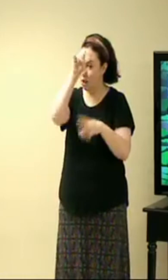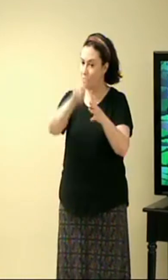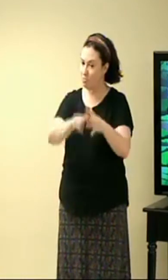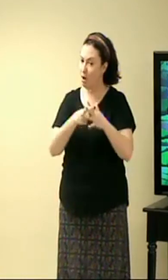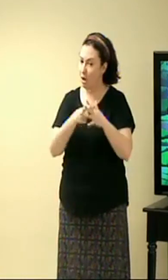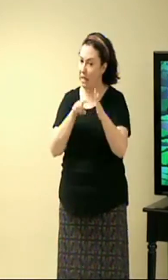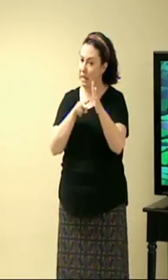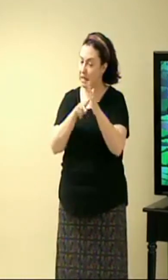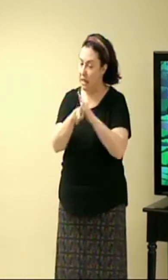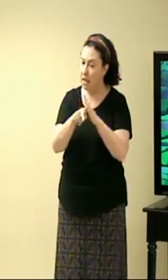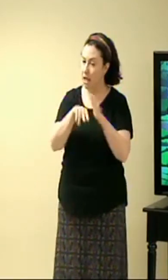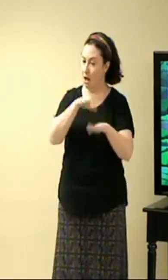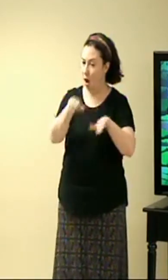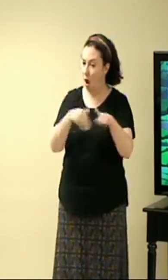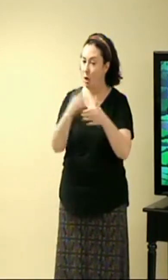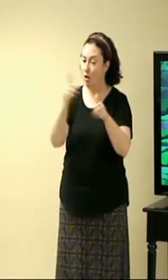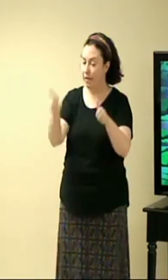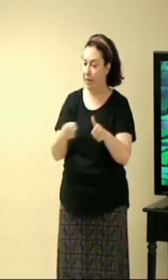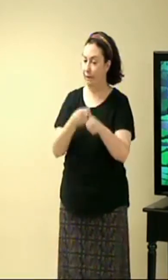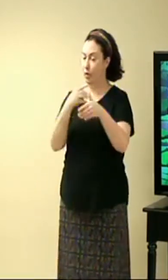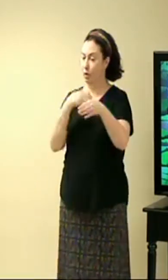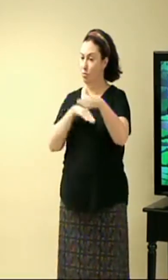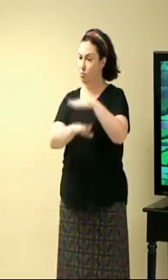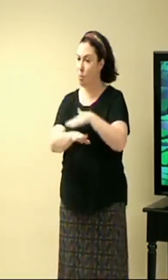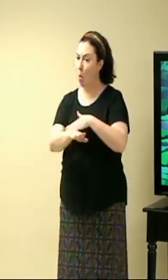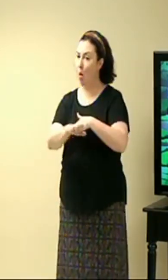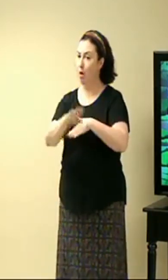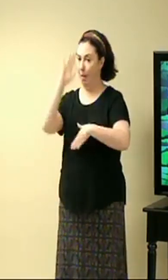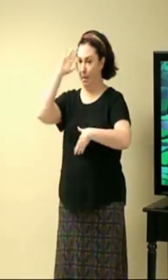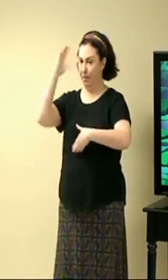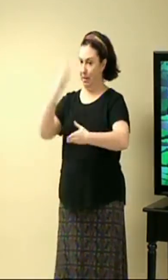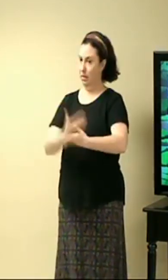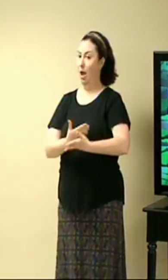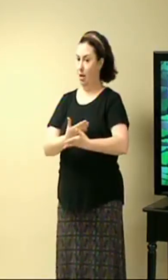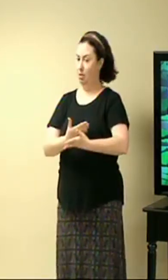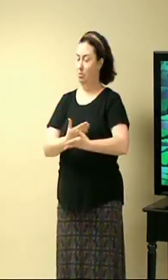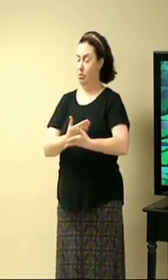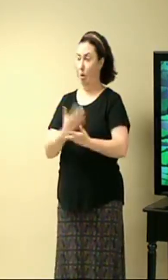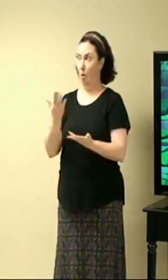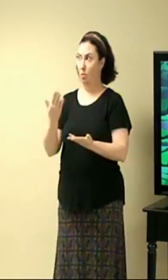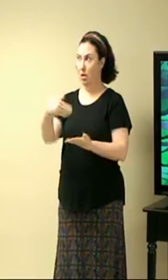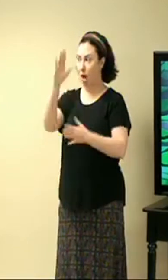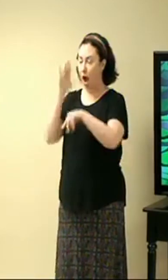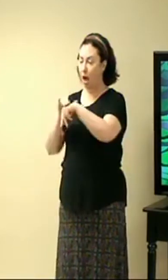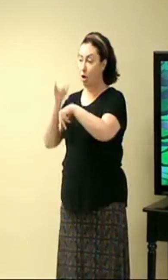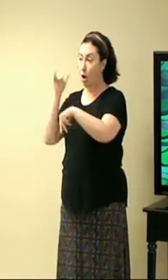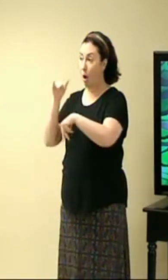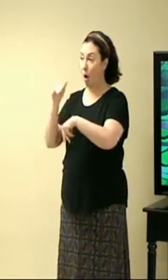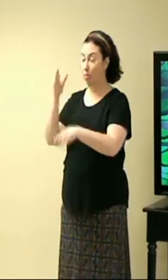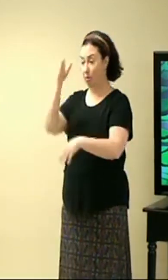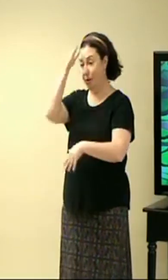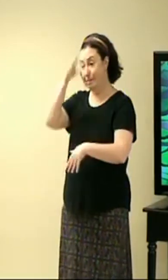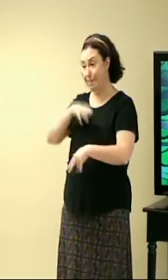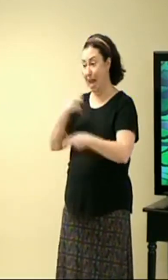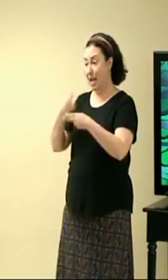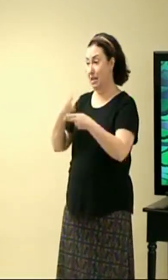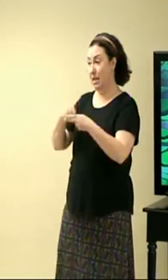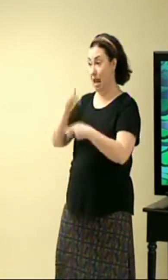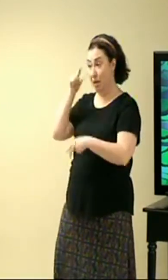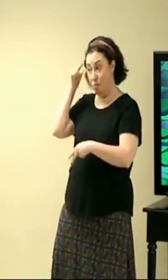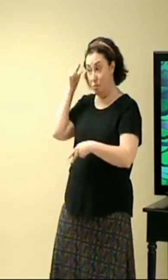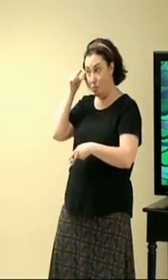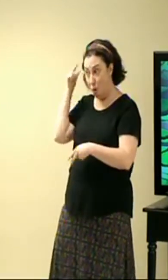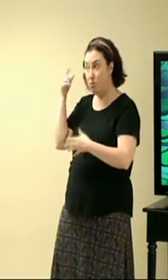born. It was a horrible time. And so God raised up a guy named Moses, you may have heard of him, to deliver his people from the hands